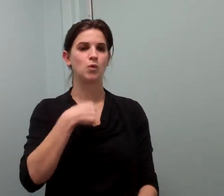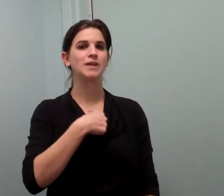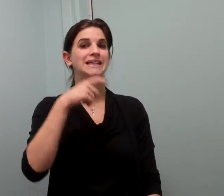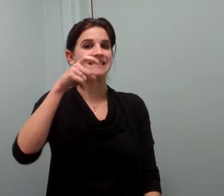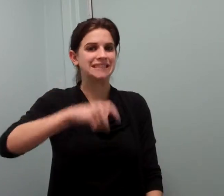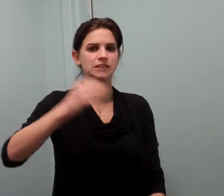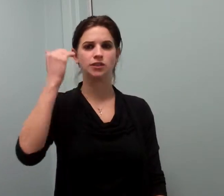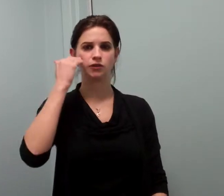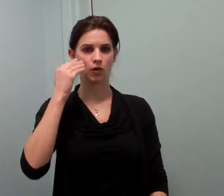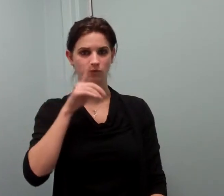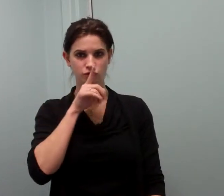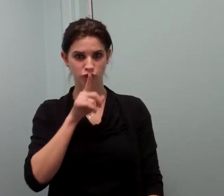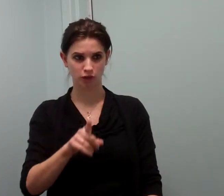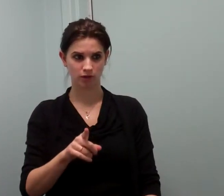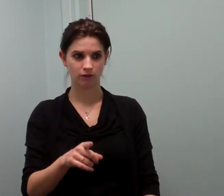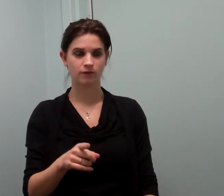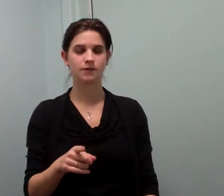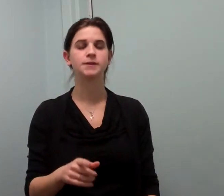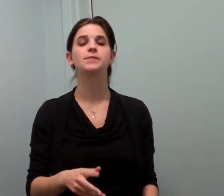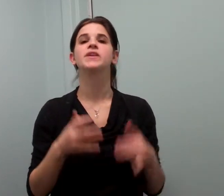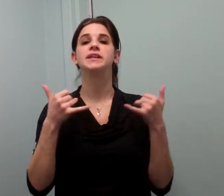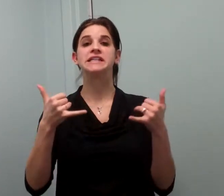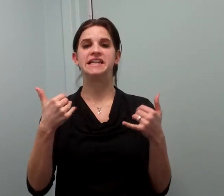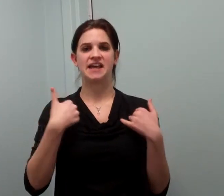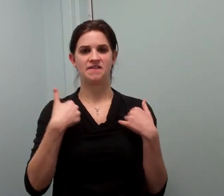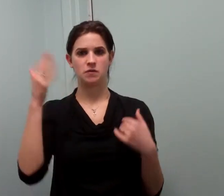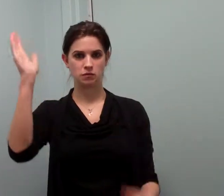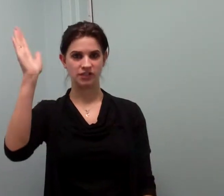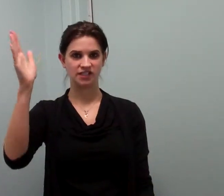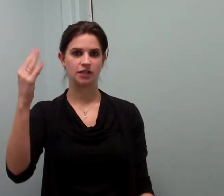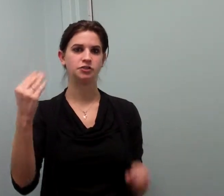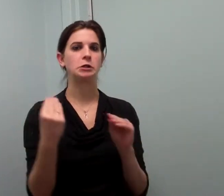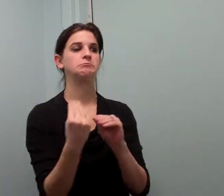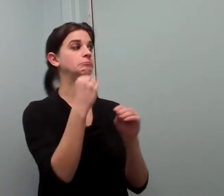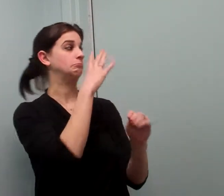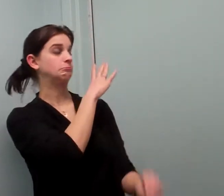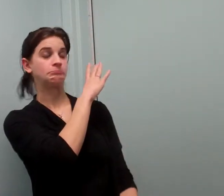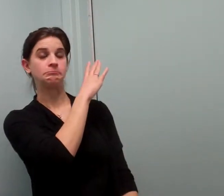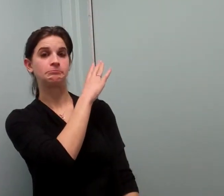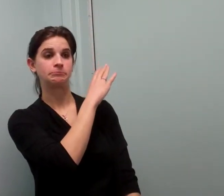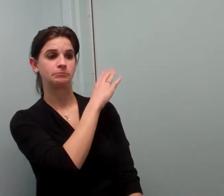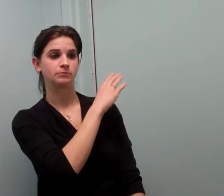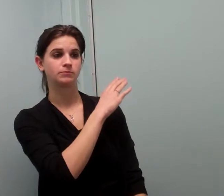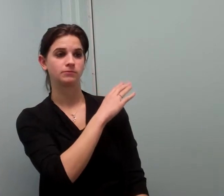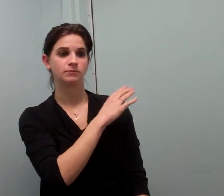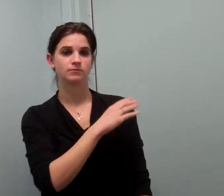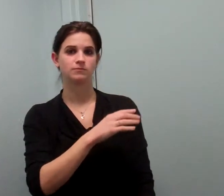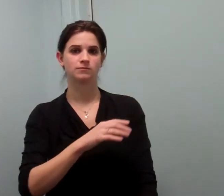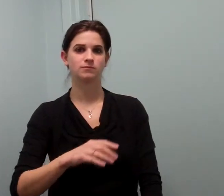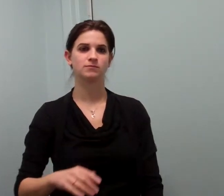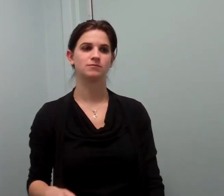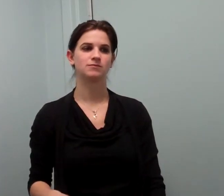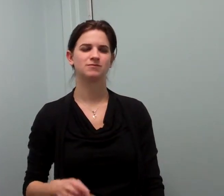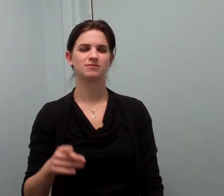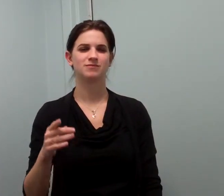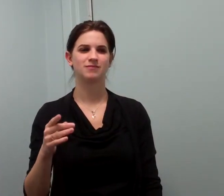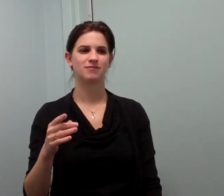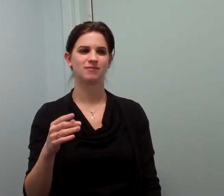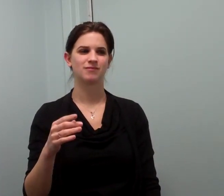So what I've got is a presentation here, PowerPoint. We're going to put it up here. It's not real dark because of the light, but you should be able to see